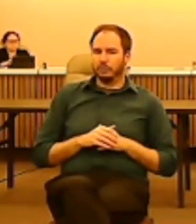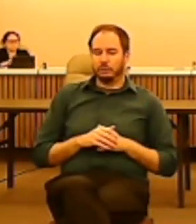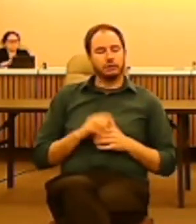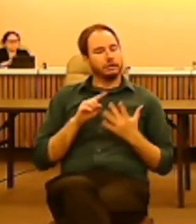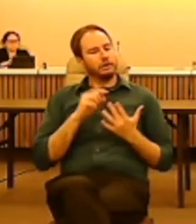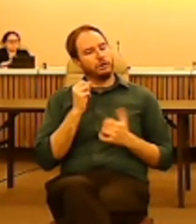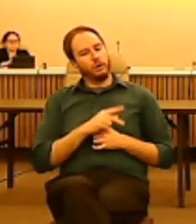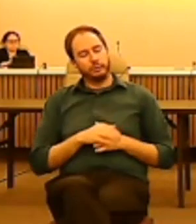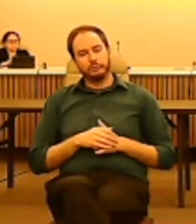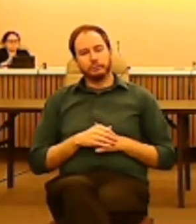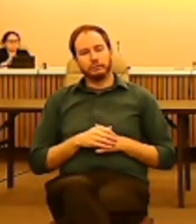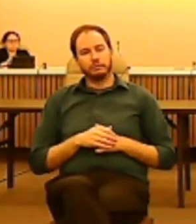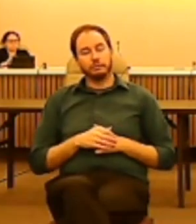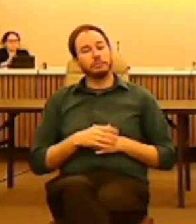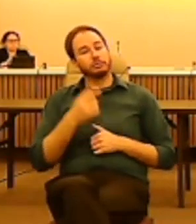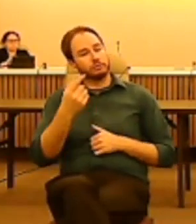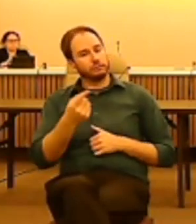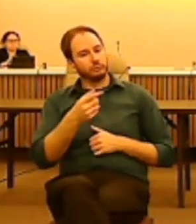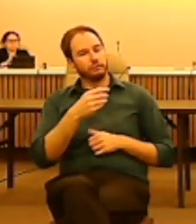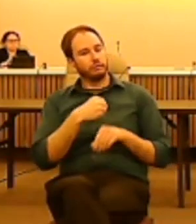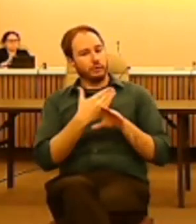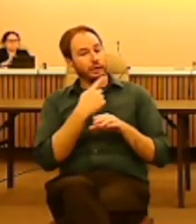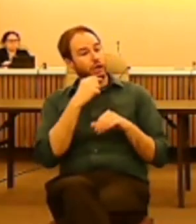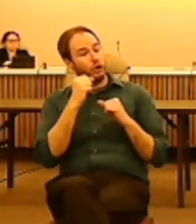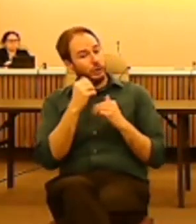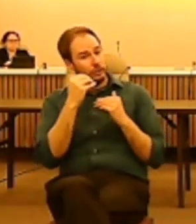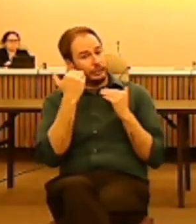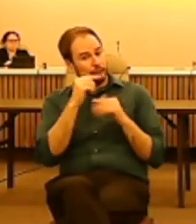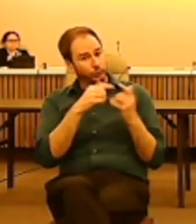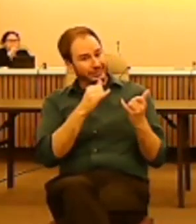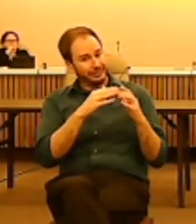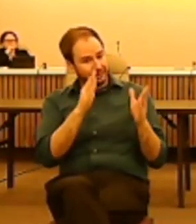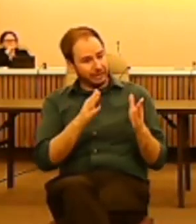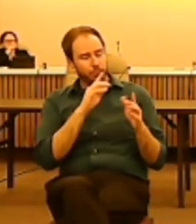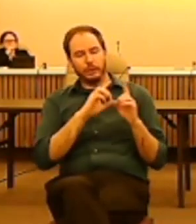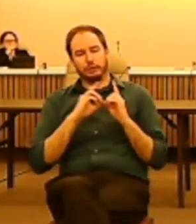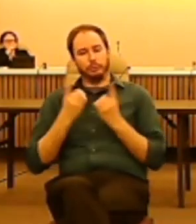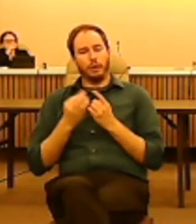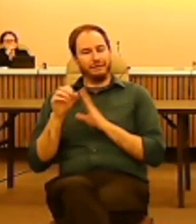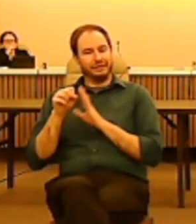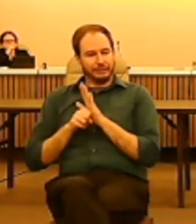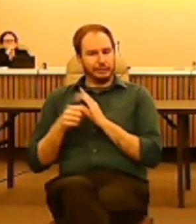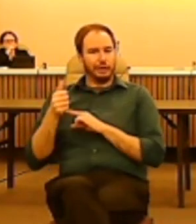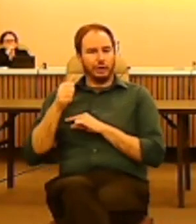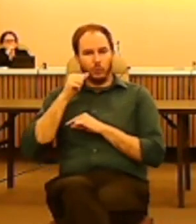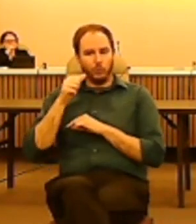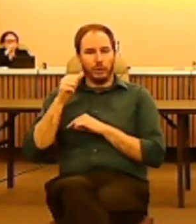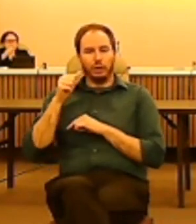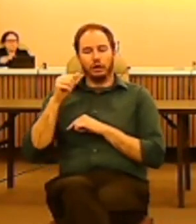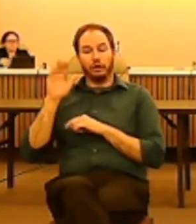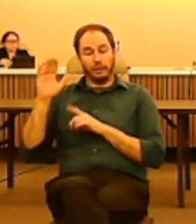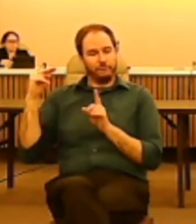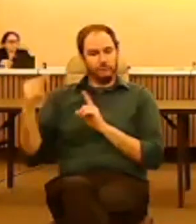Okay. So it could be limited to existing houses, but the Department of State takes the position that a